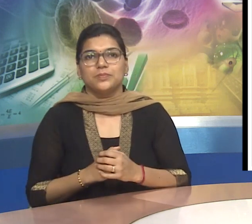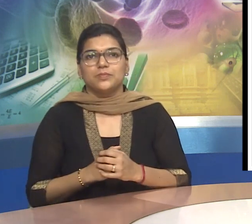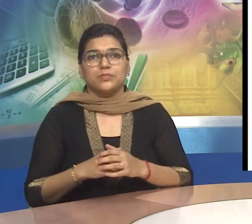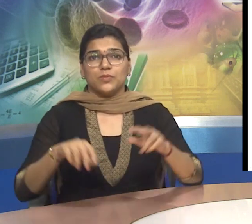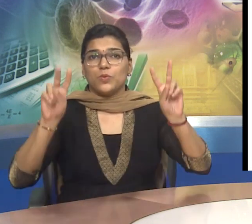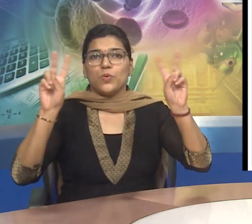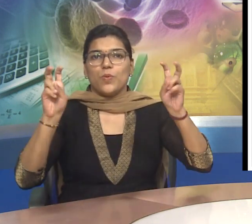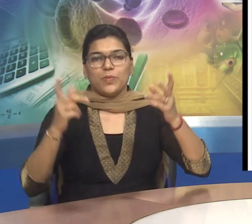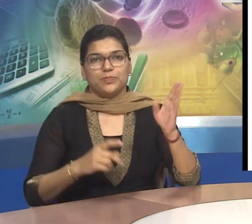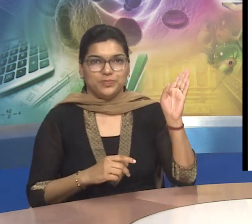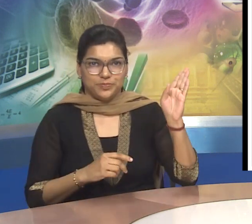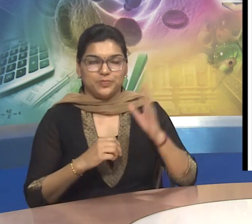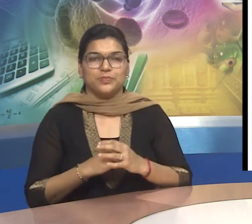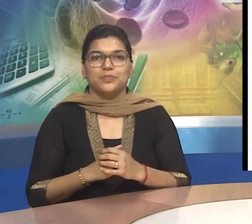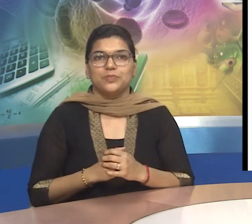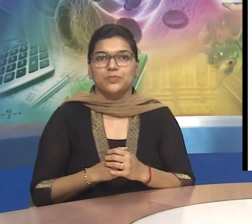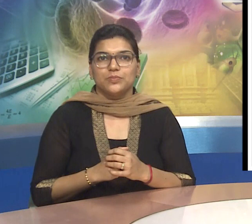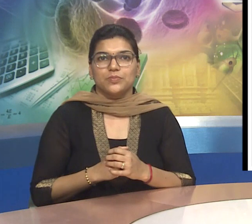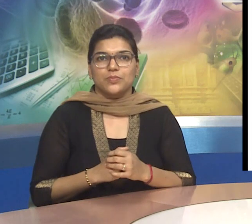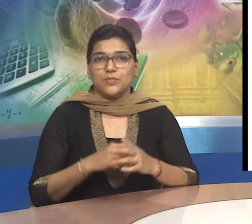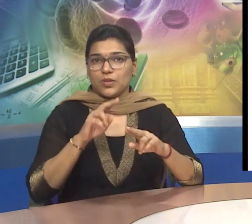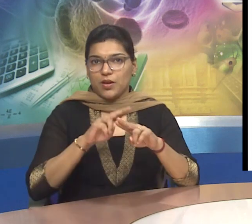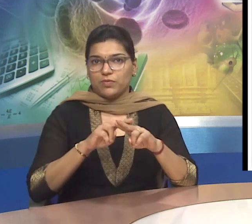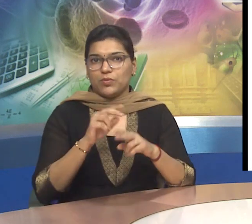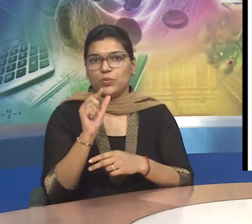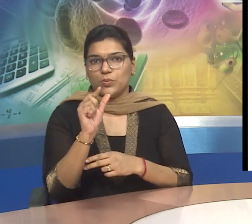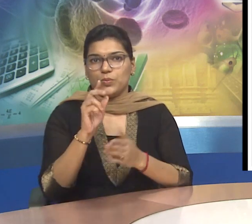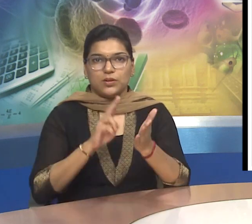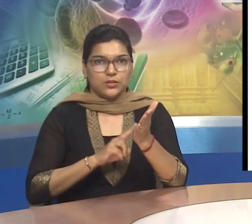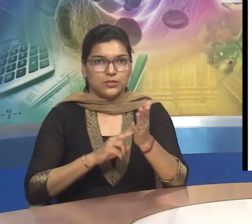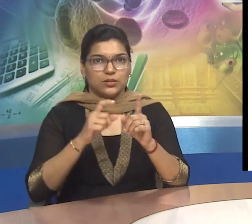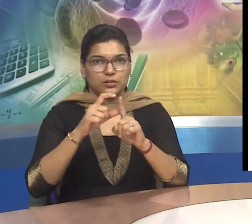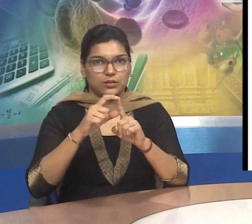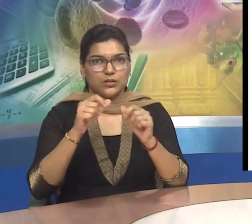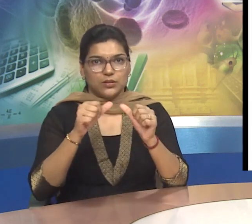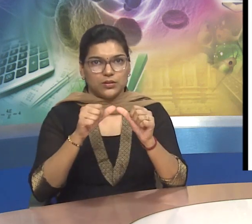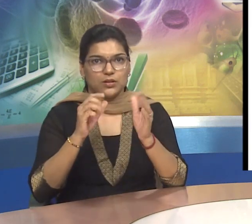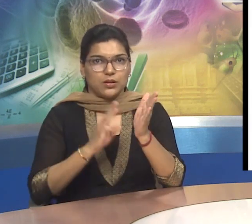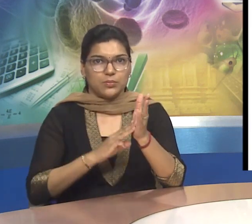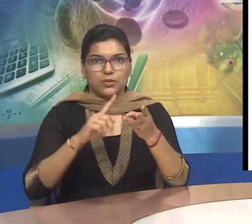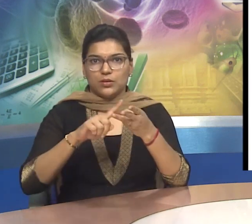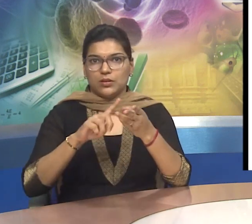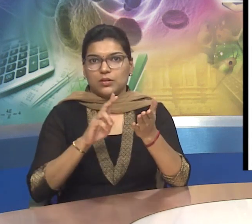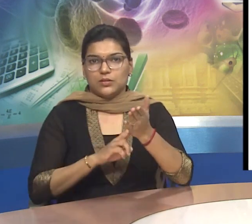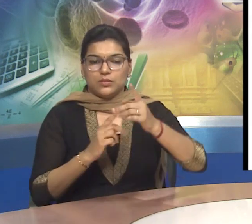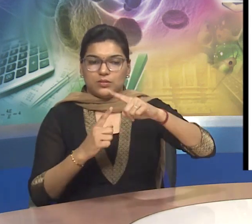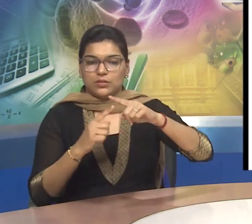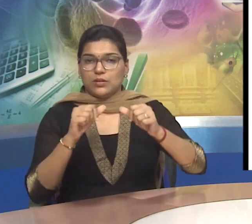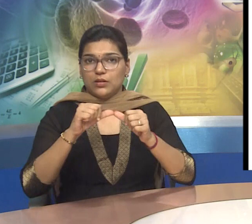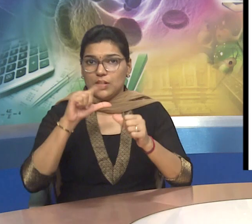number 6. The name of the lesson is on the screen. It is Fundamental